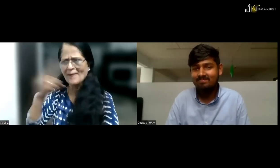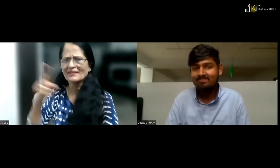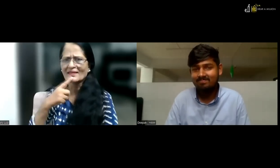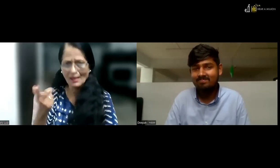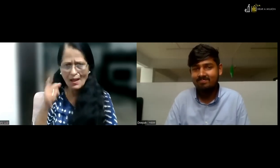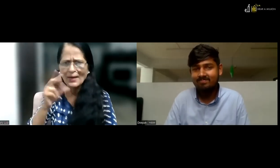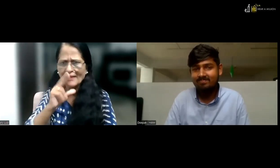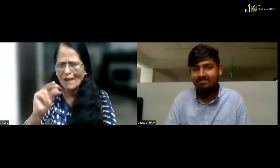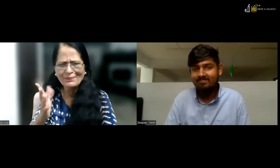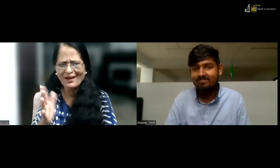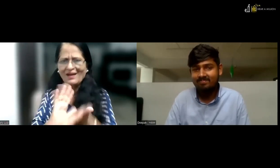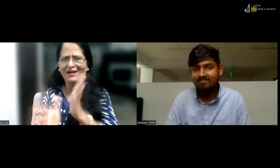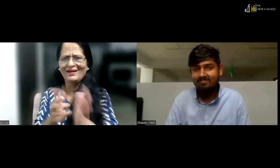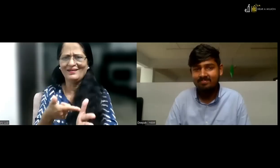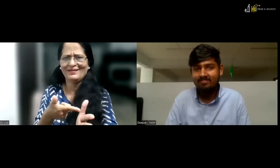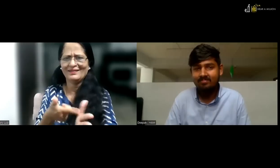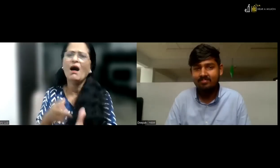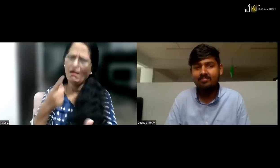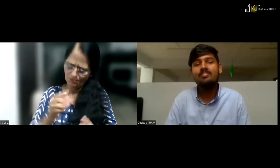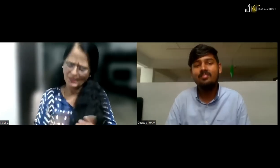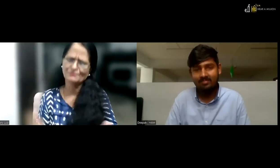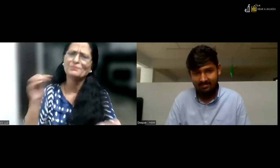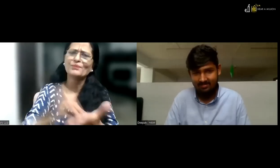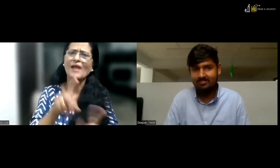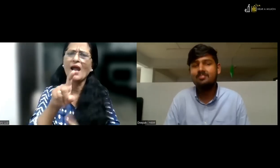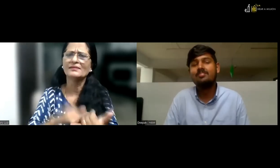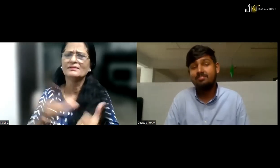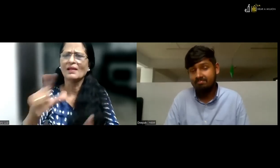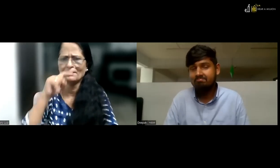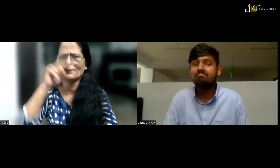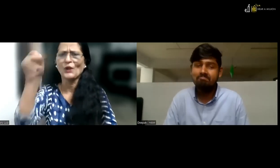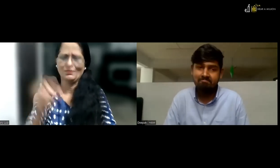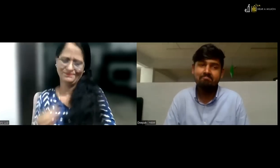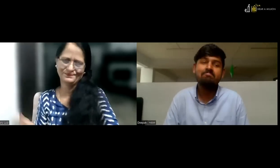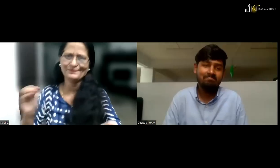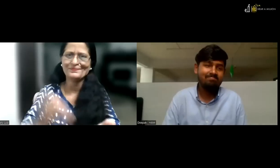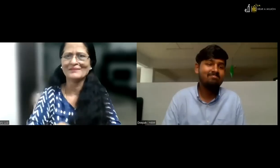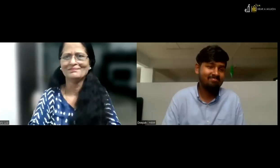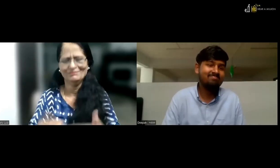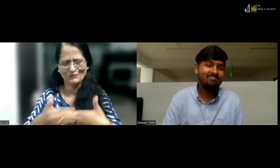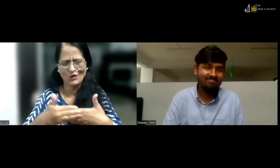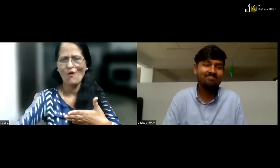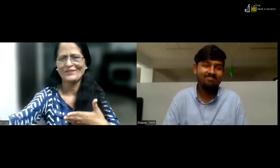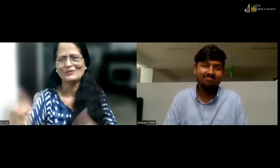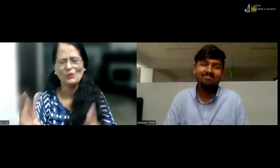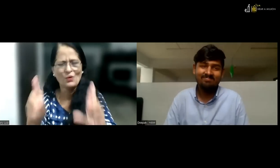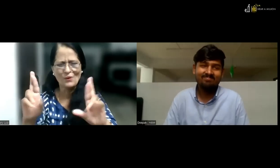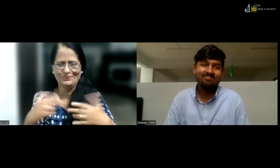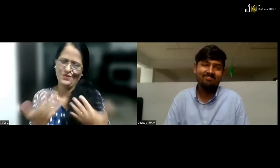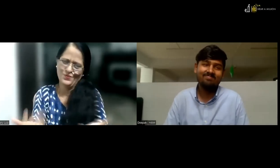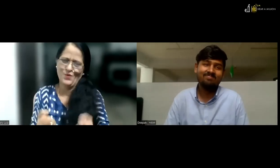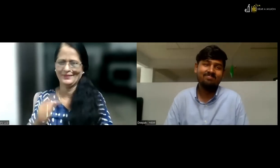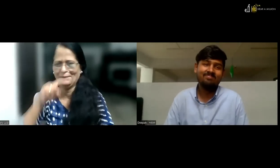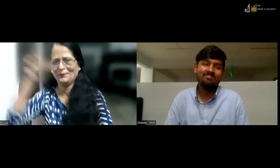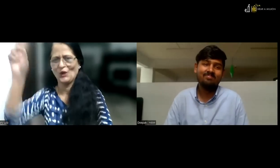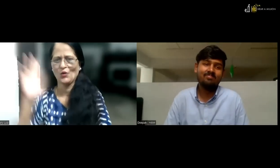Language. So we can highlight this as well, because someone who is like using, for example, a child who first